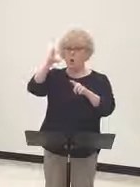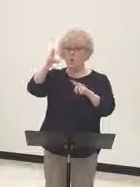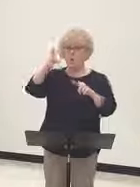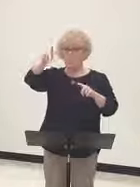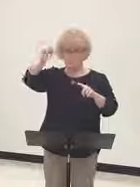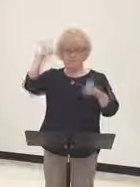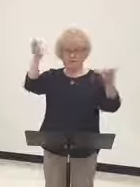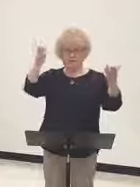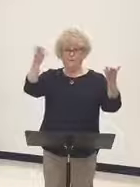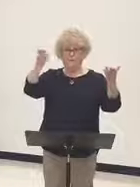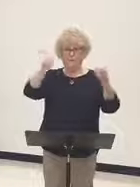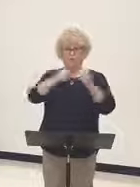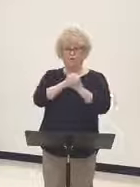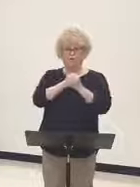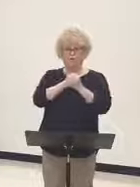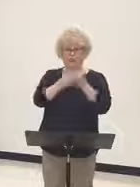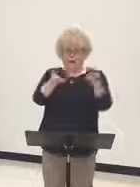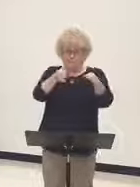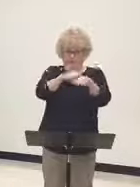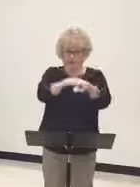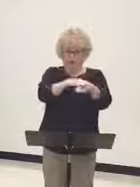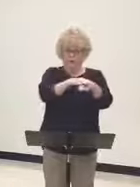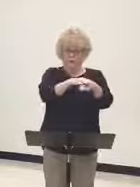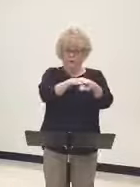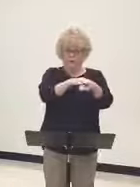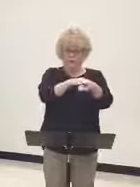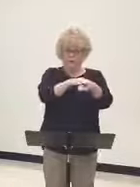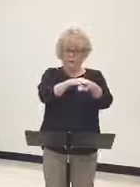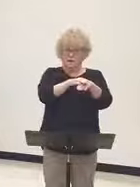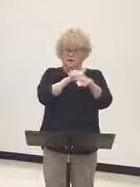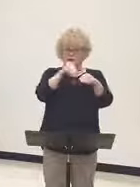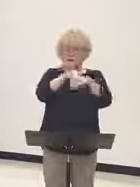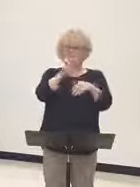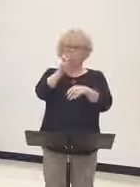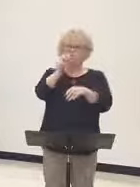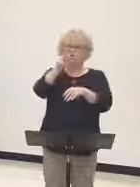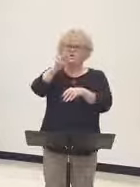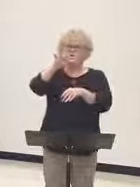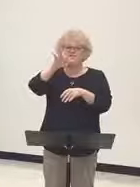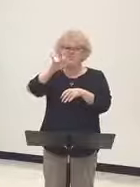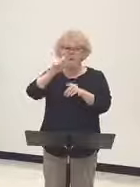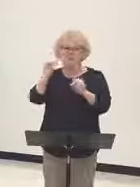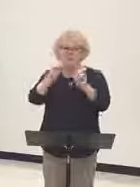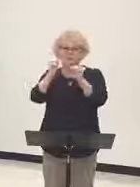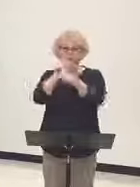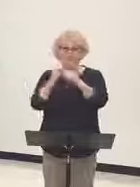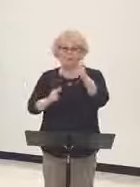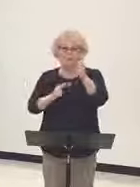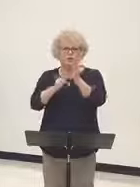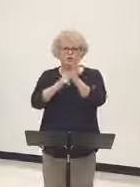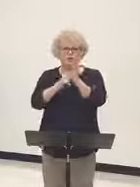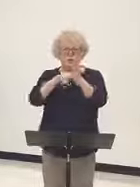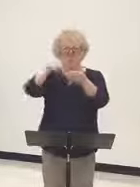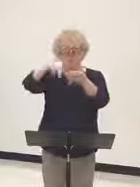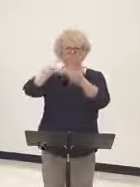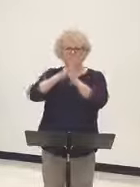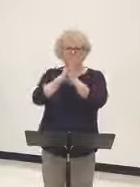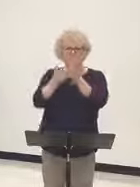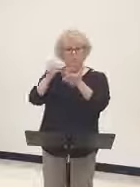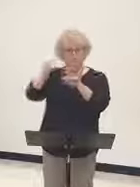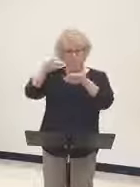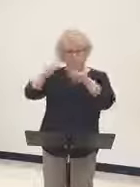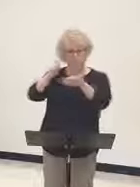he's also buried in the cemetery at Wernersville. I'm currently reading the book that he